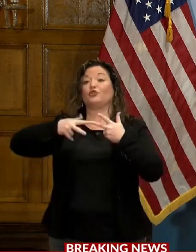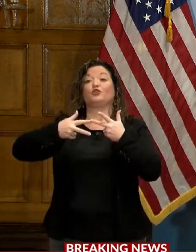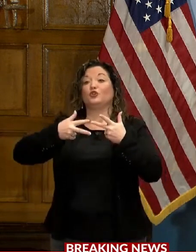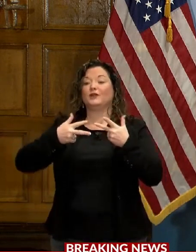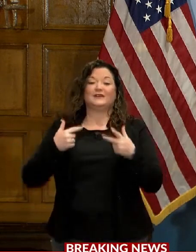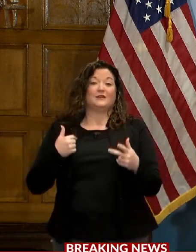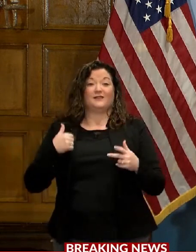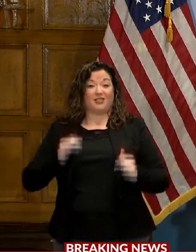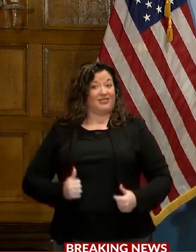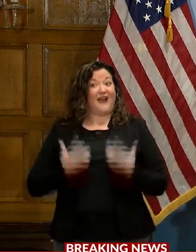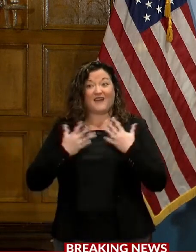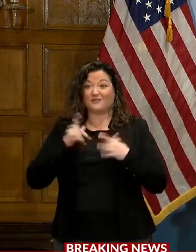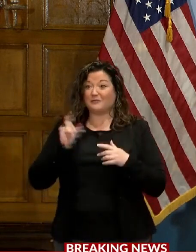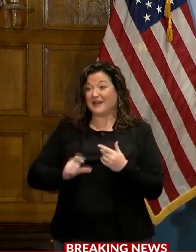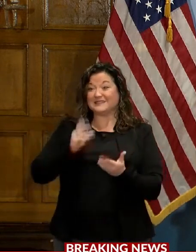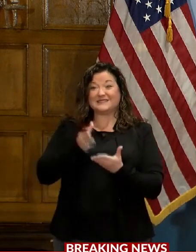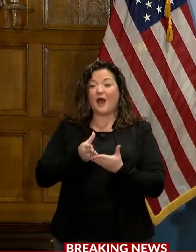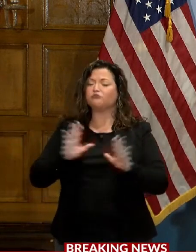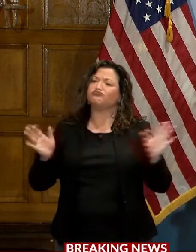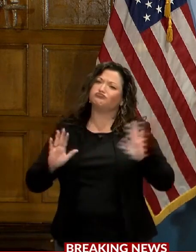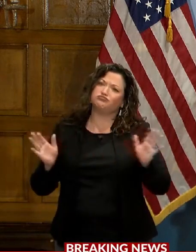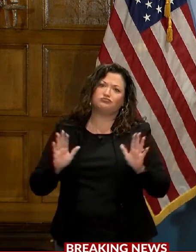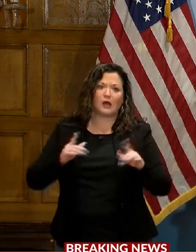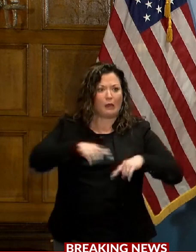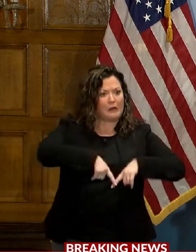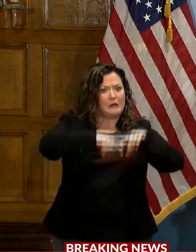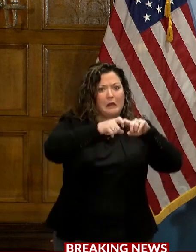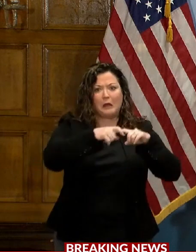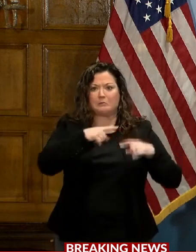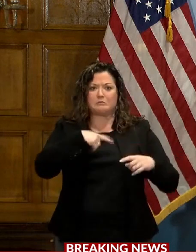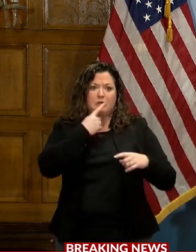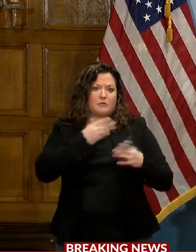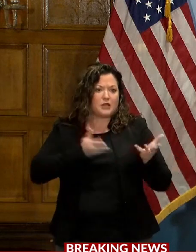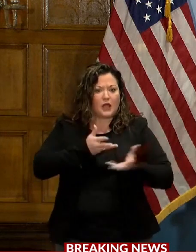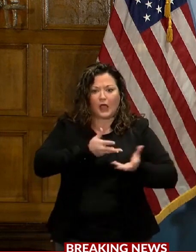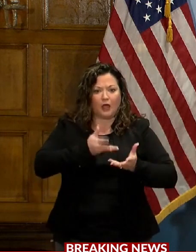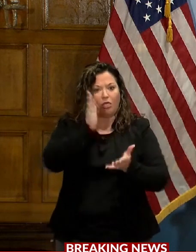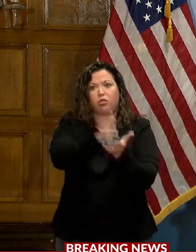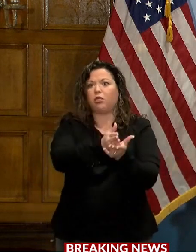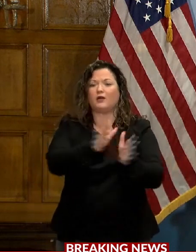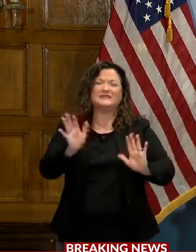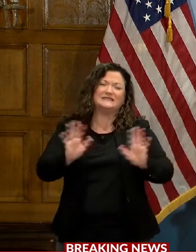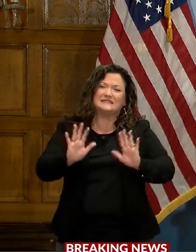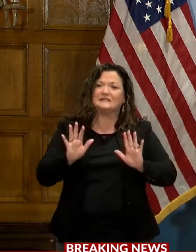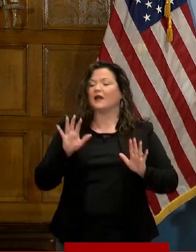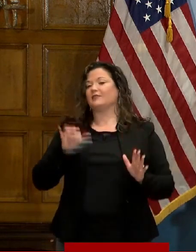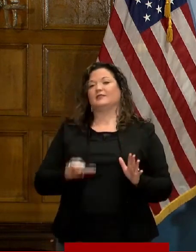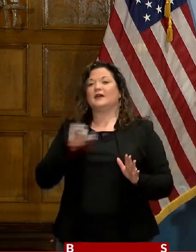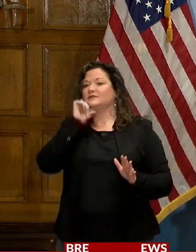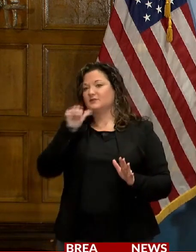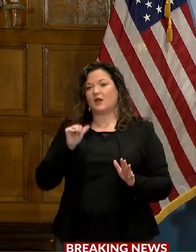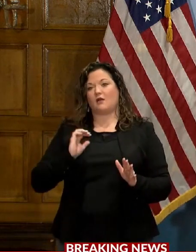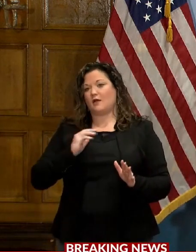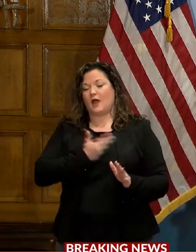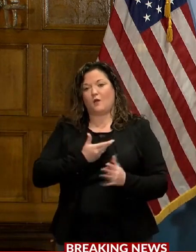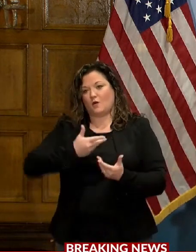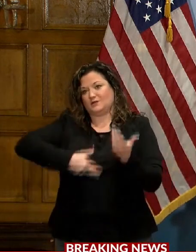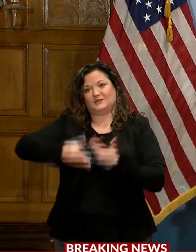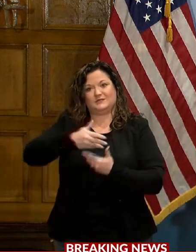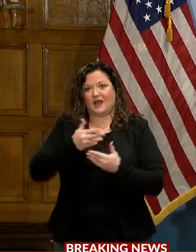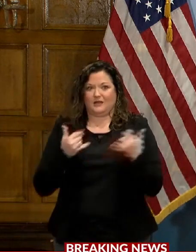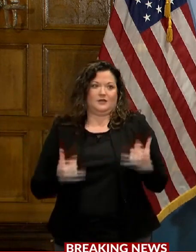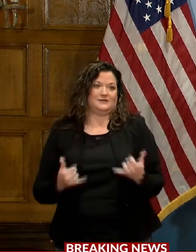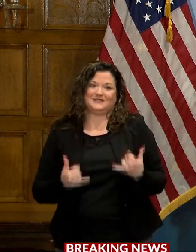living. You can't be calling for suspension of public interactions. That's not where we are in our society today, and